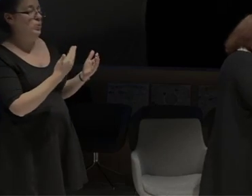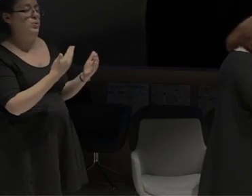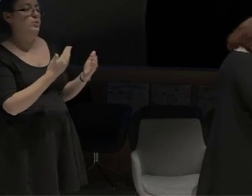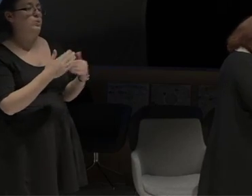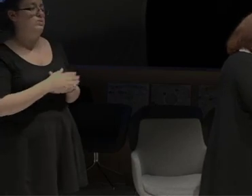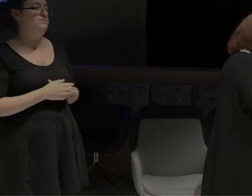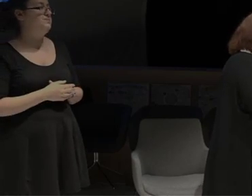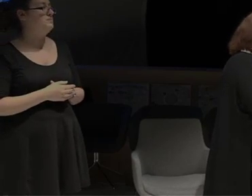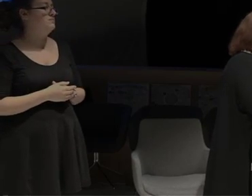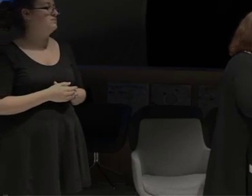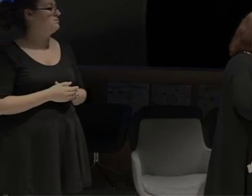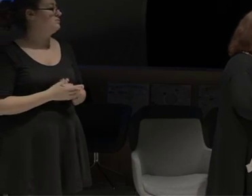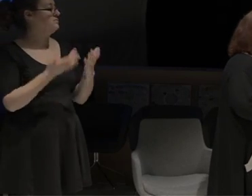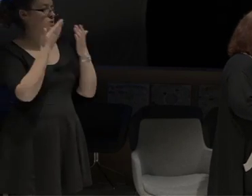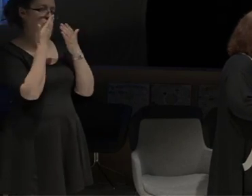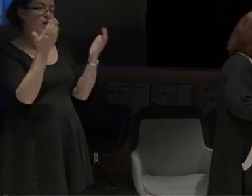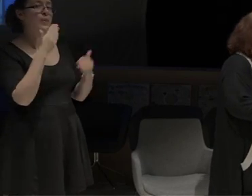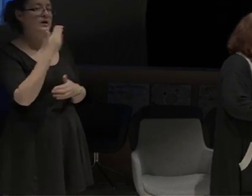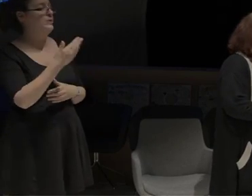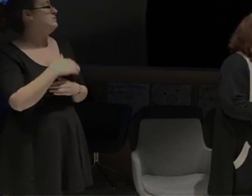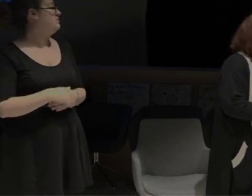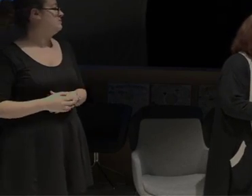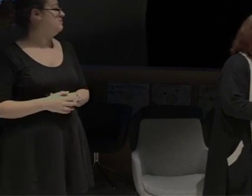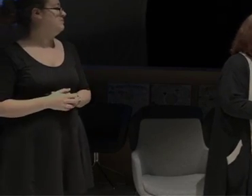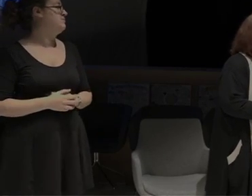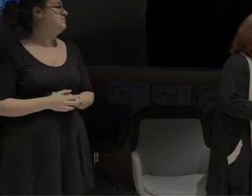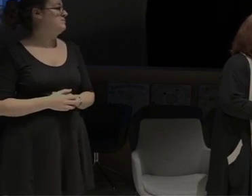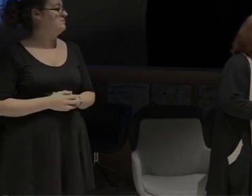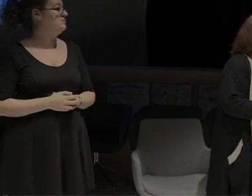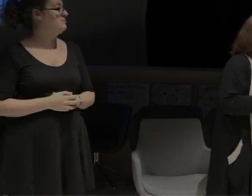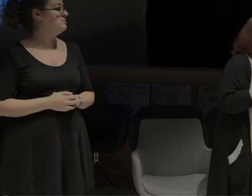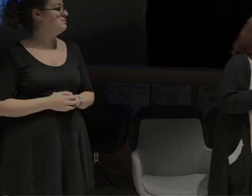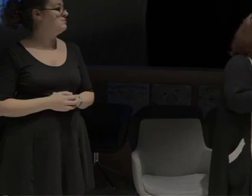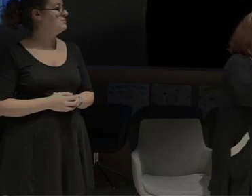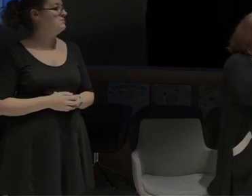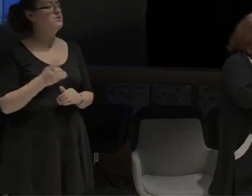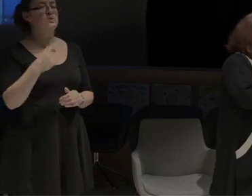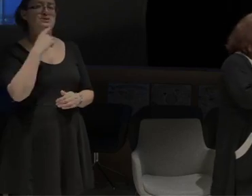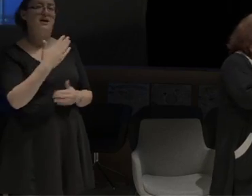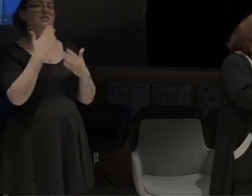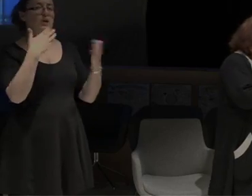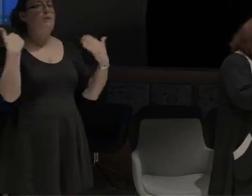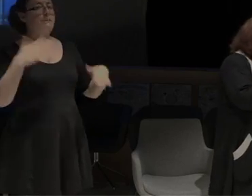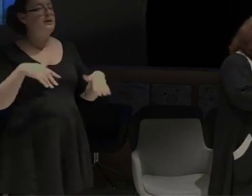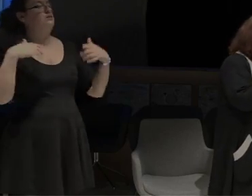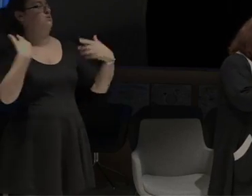we'd just like to show our thanks to you by giving you this little bouquet, and to say it has been amazing.